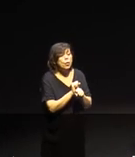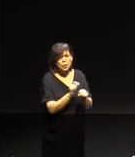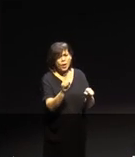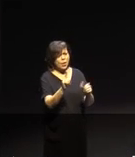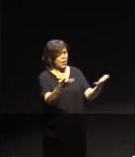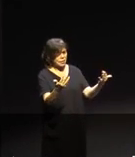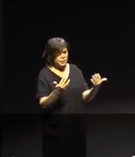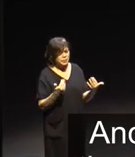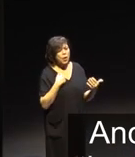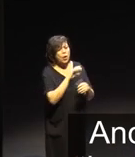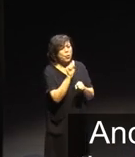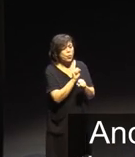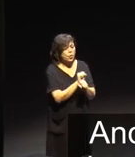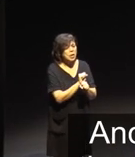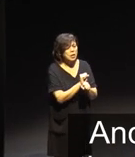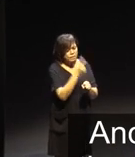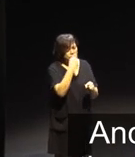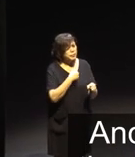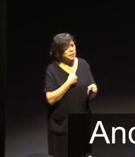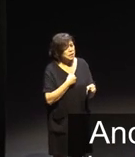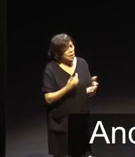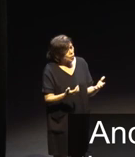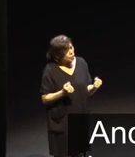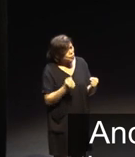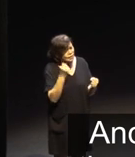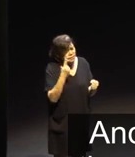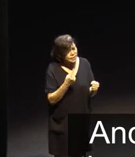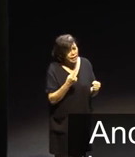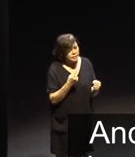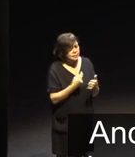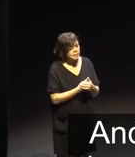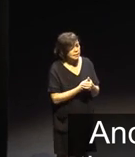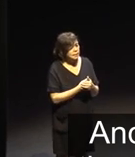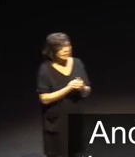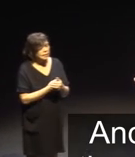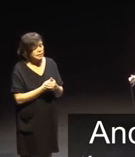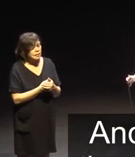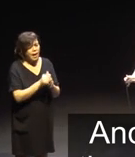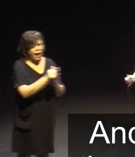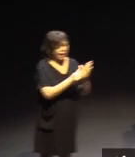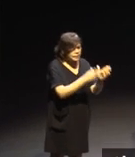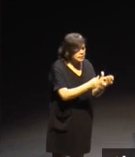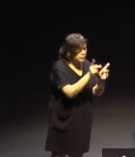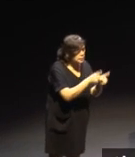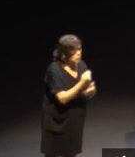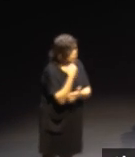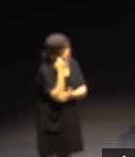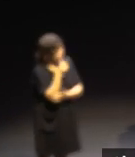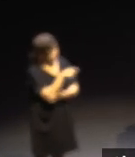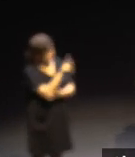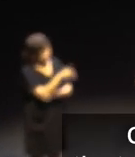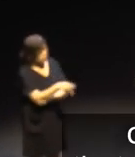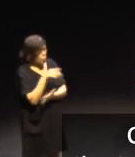all the works? And for me, I wanted to understand the artists and students we work with through the